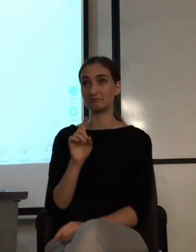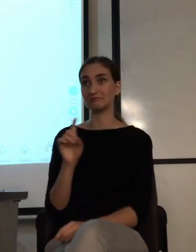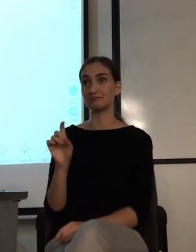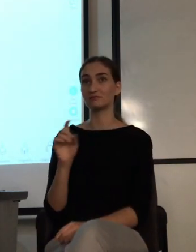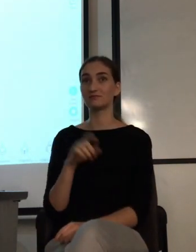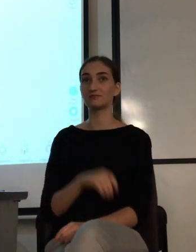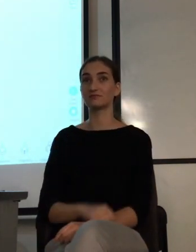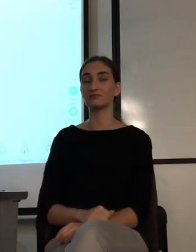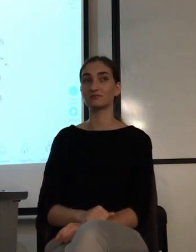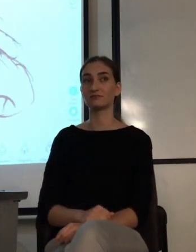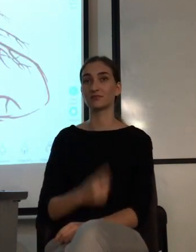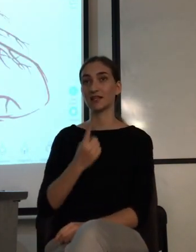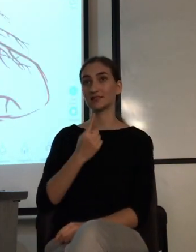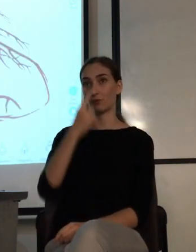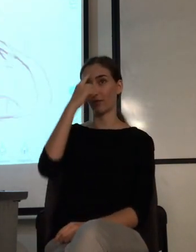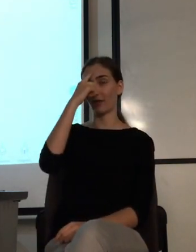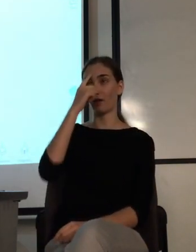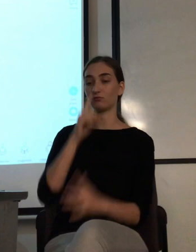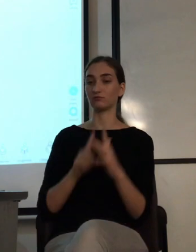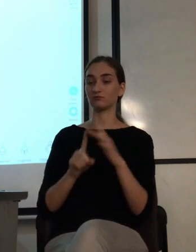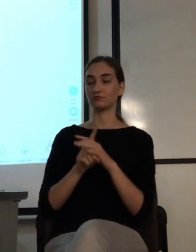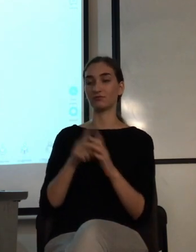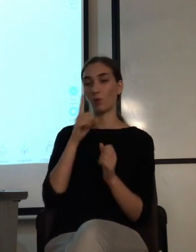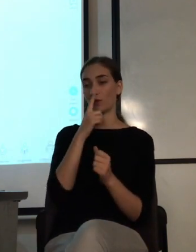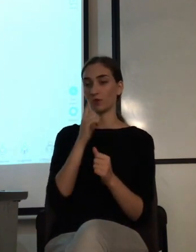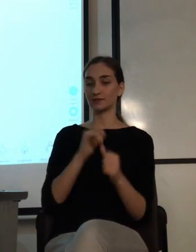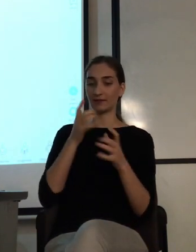Well, someone sure thought they did, and they called them that.